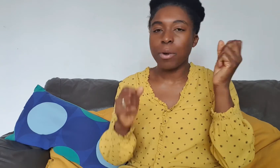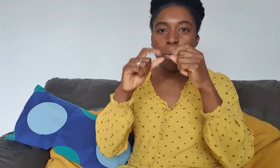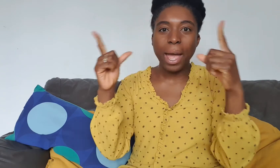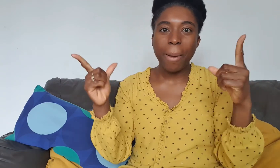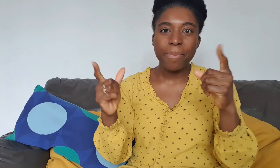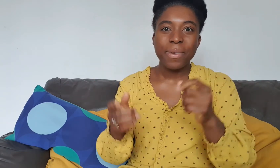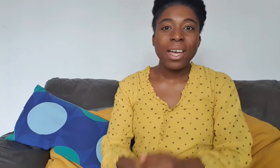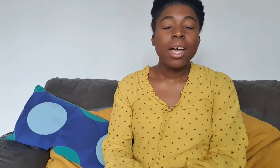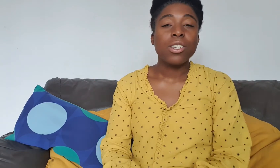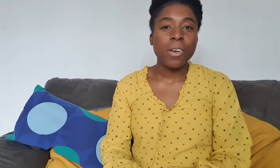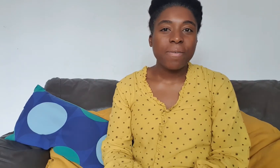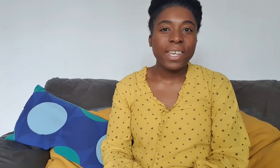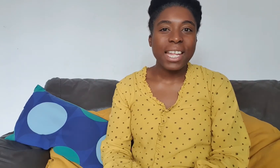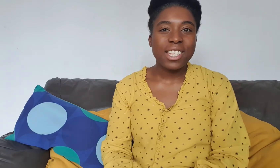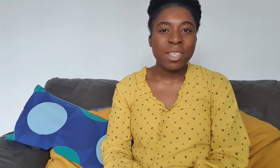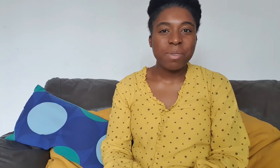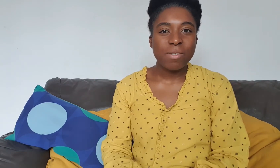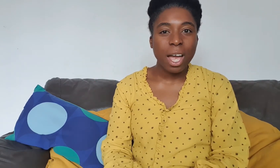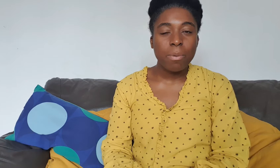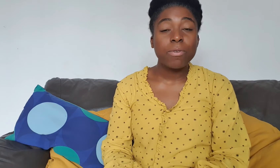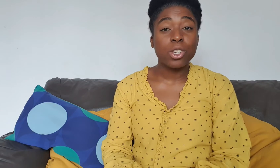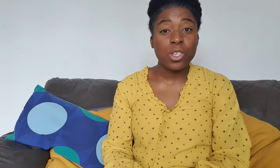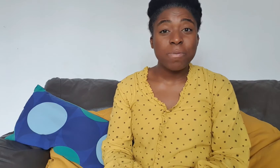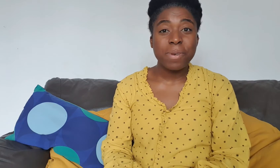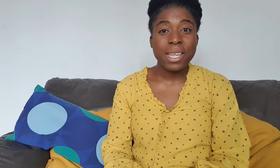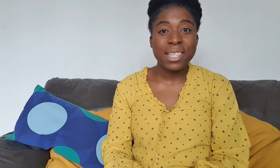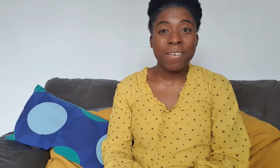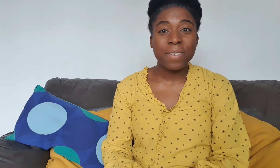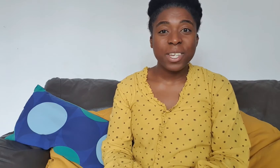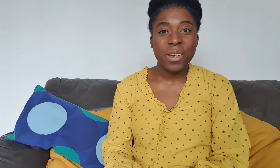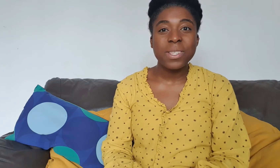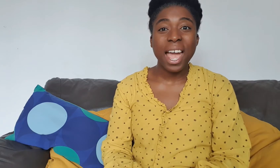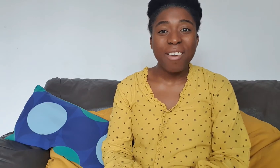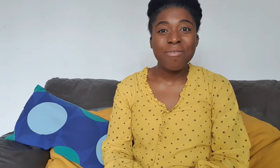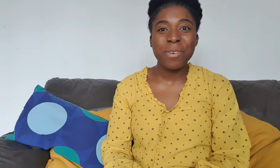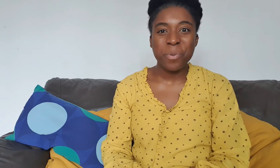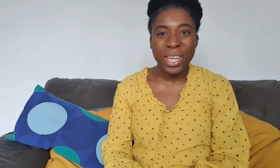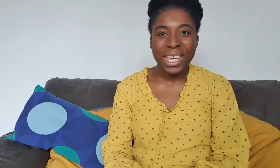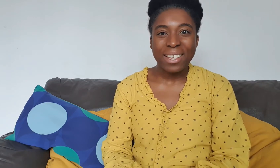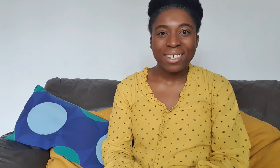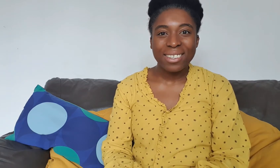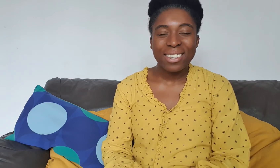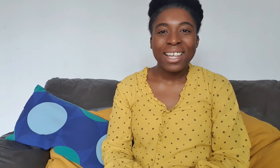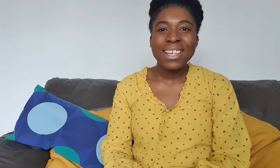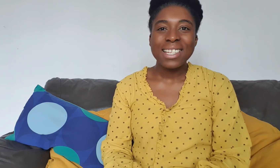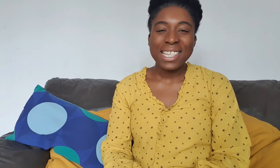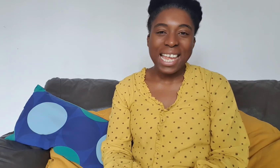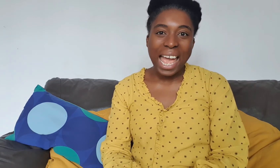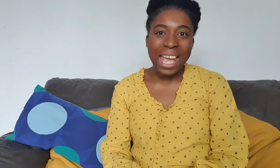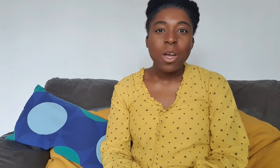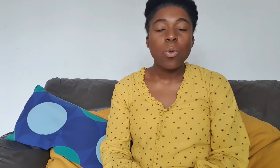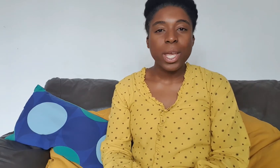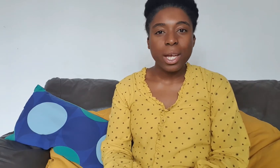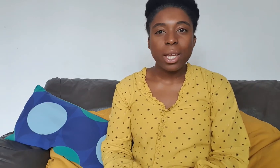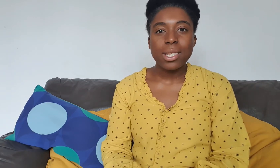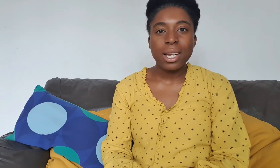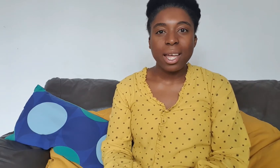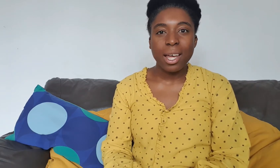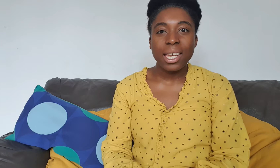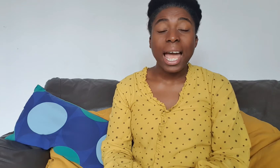aware. Don't forget to subscribe for new BSL videos every week. Today we are going to learn how